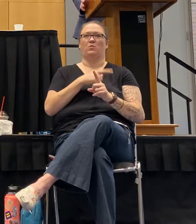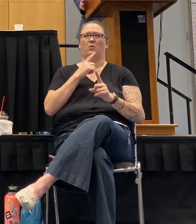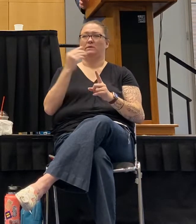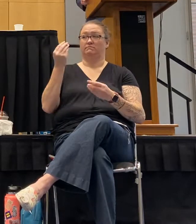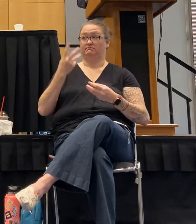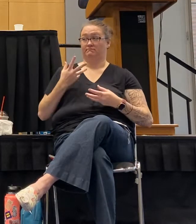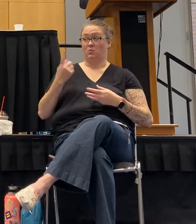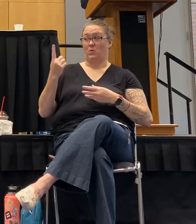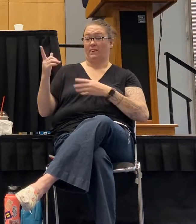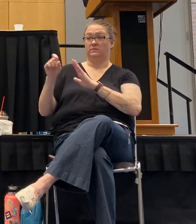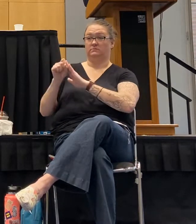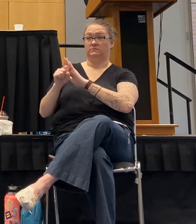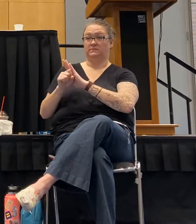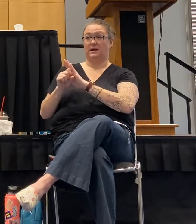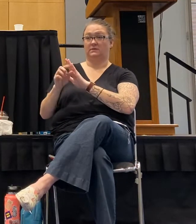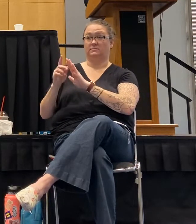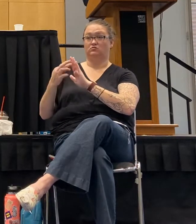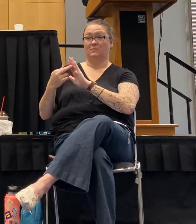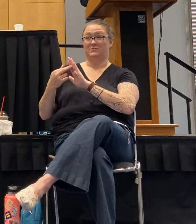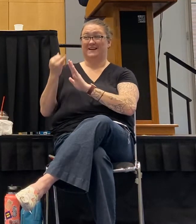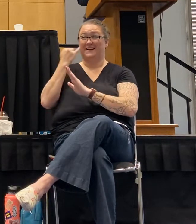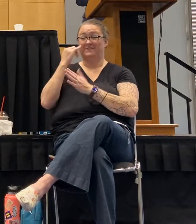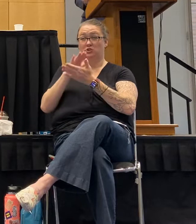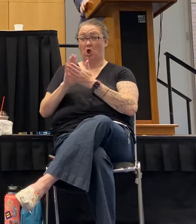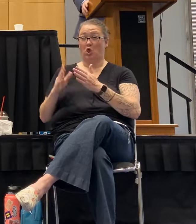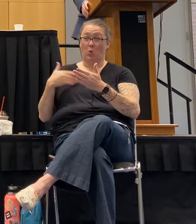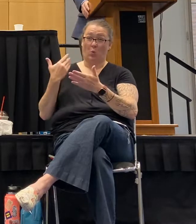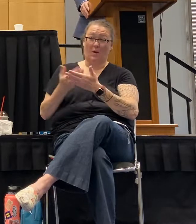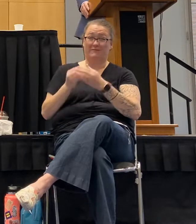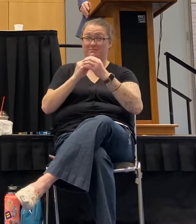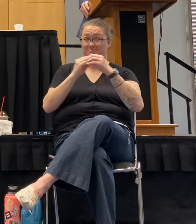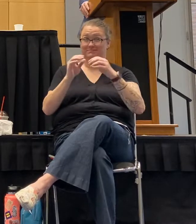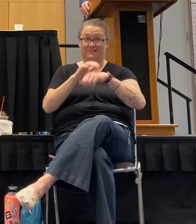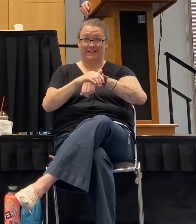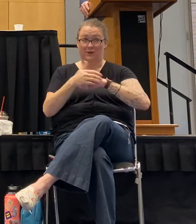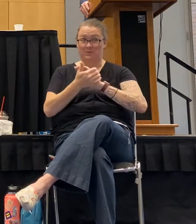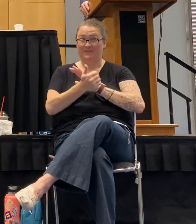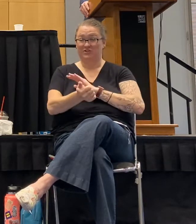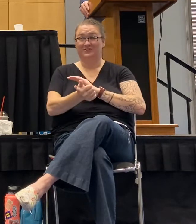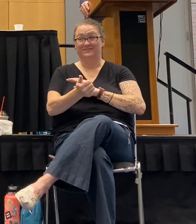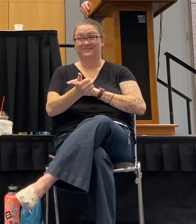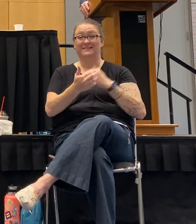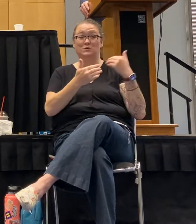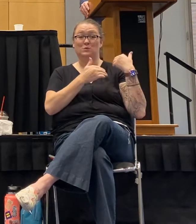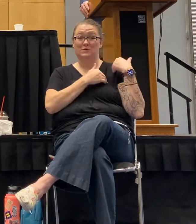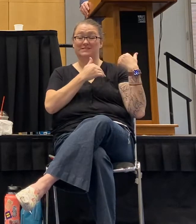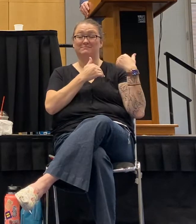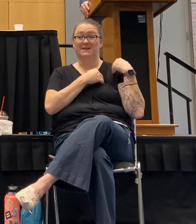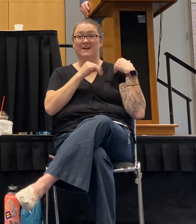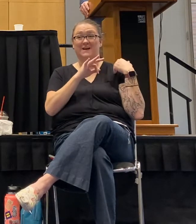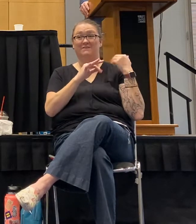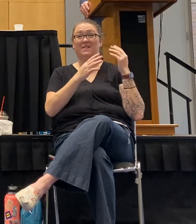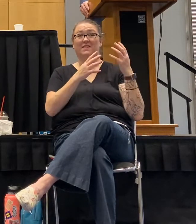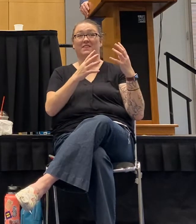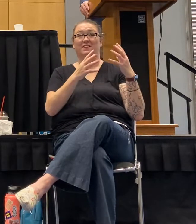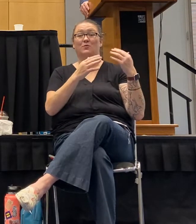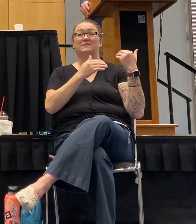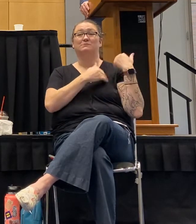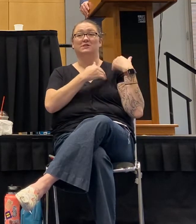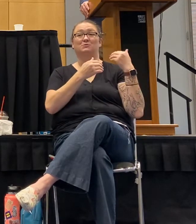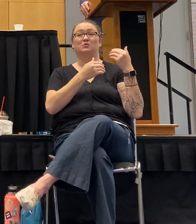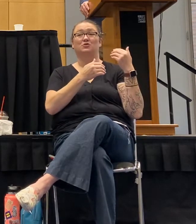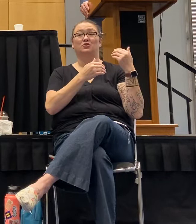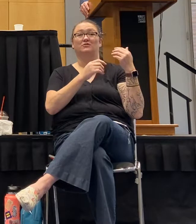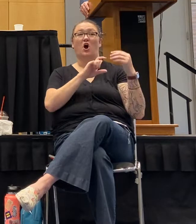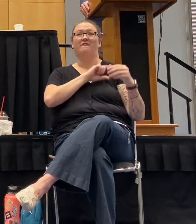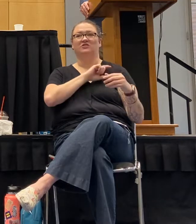those Department of State representatives, if a scholar arrives without English proficiency, it is the responsibility of the responsible officer